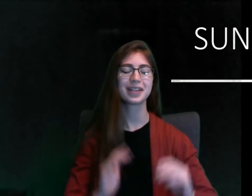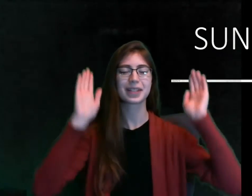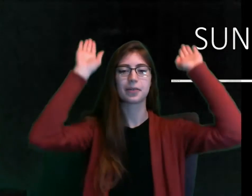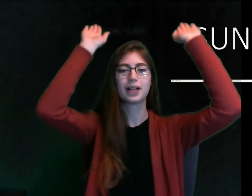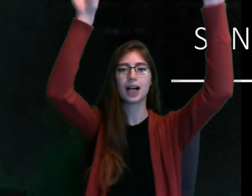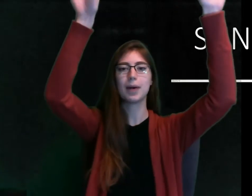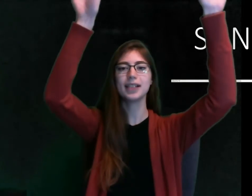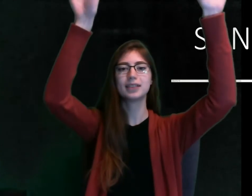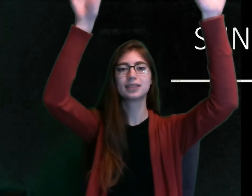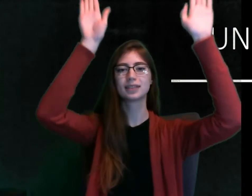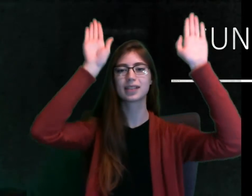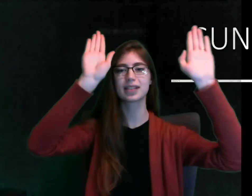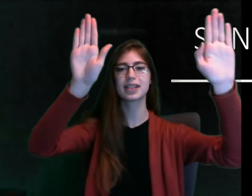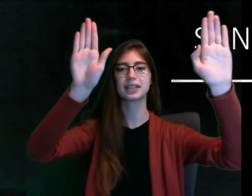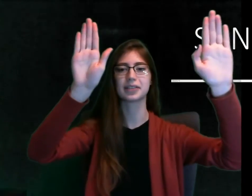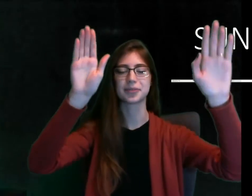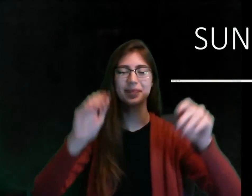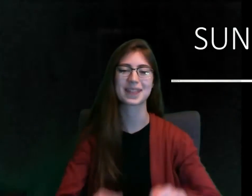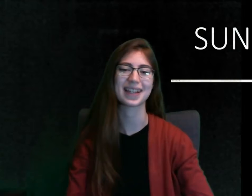So up high, down low, Sunday.